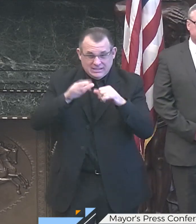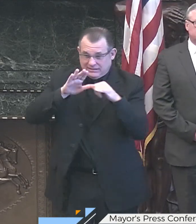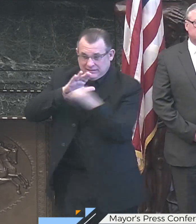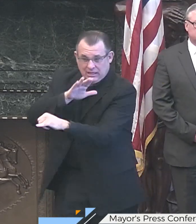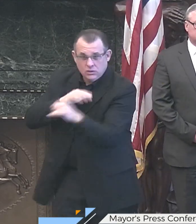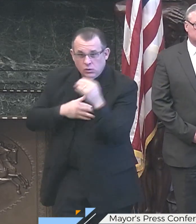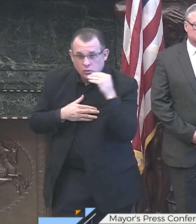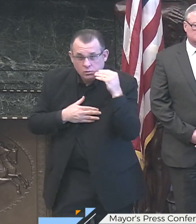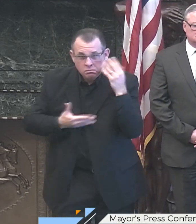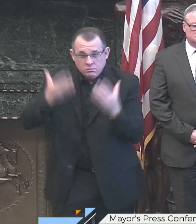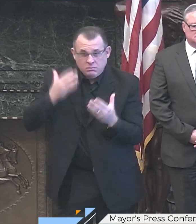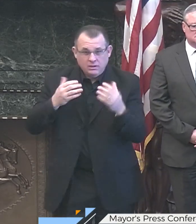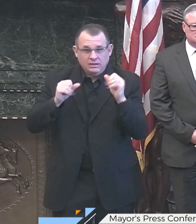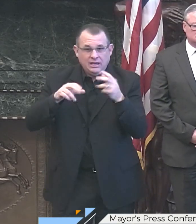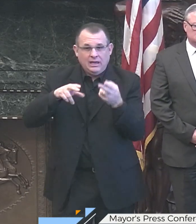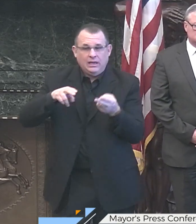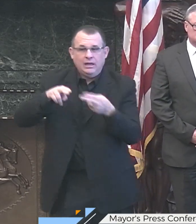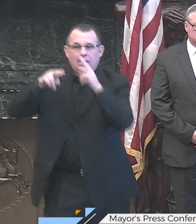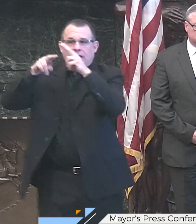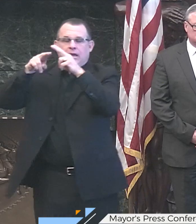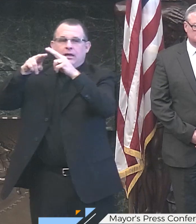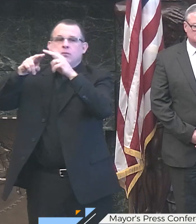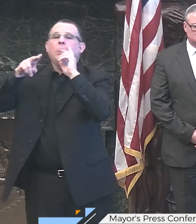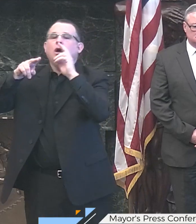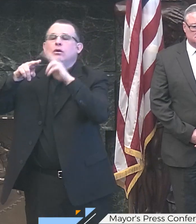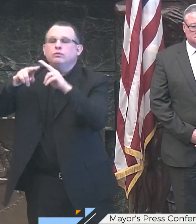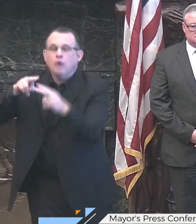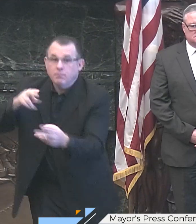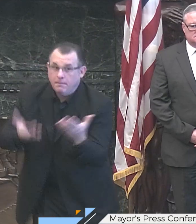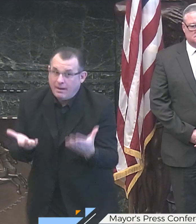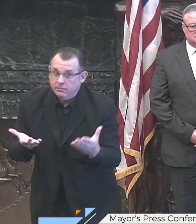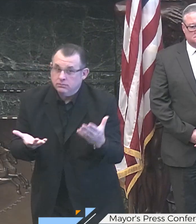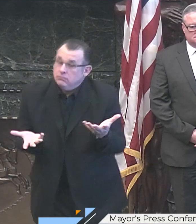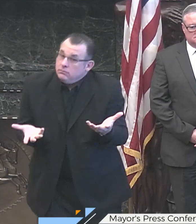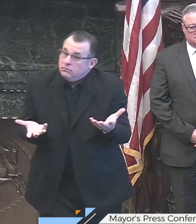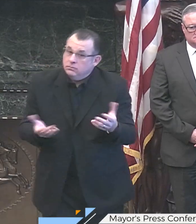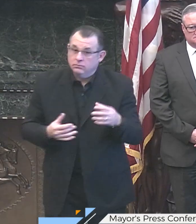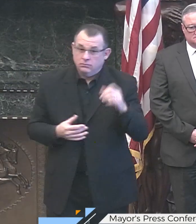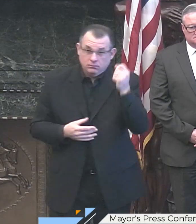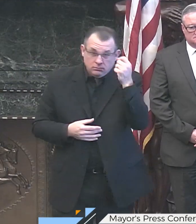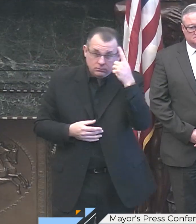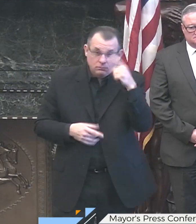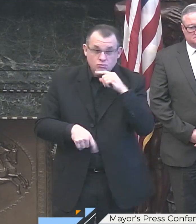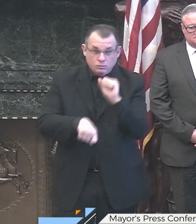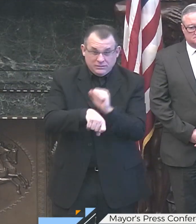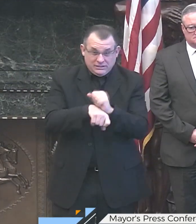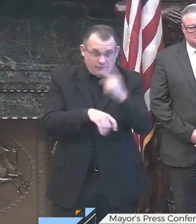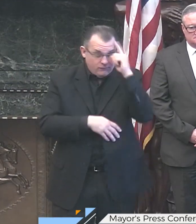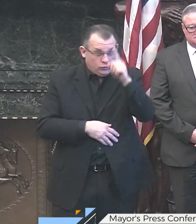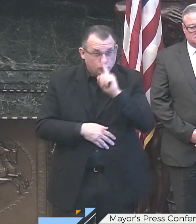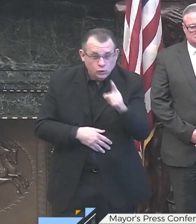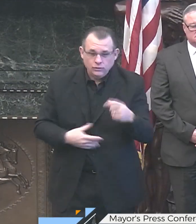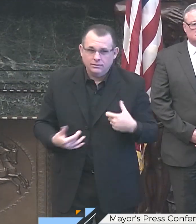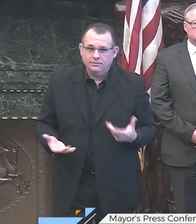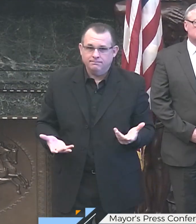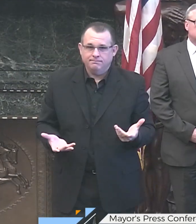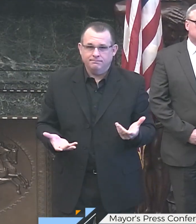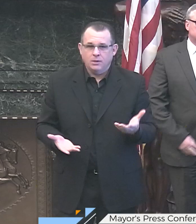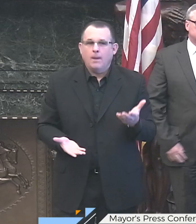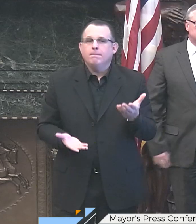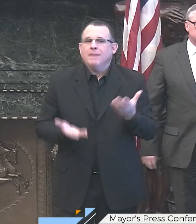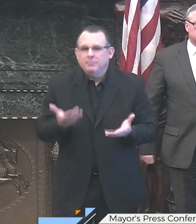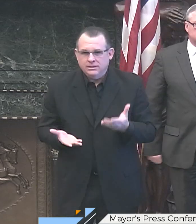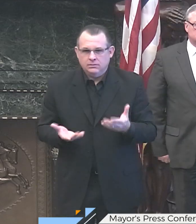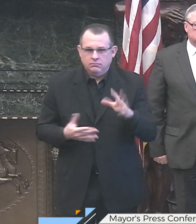slow down. But I want to be very cautious. There's just an enormous amount of uncertainty here. Also, Dr. Farley, we've